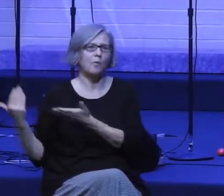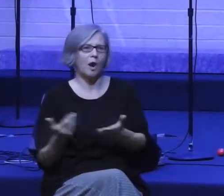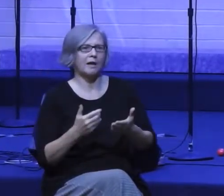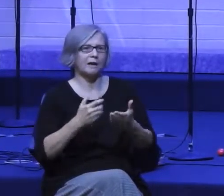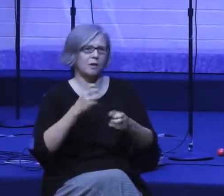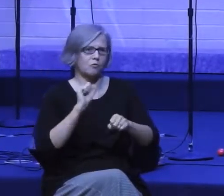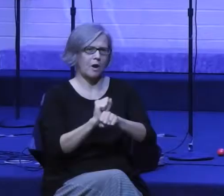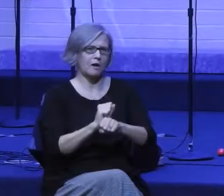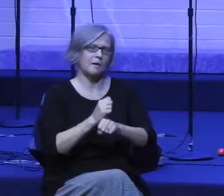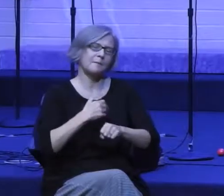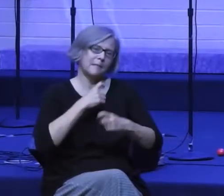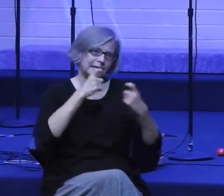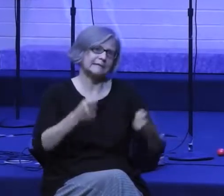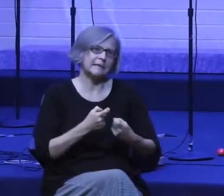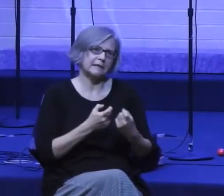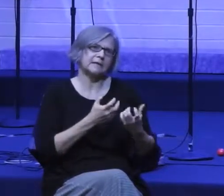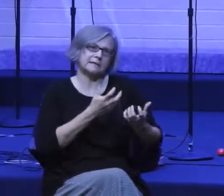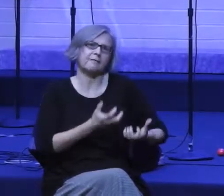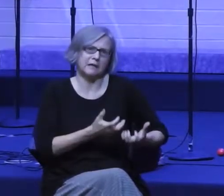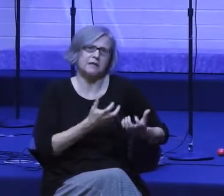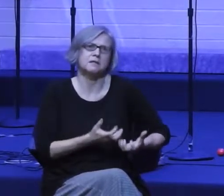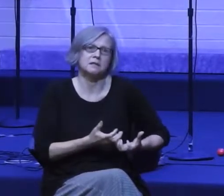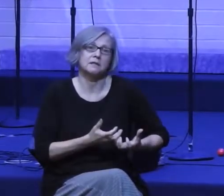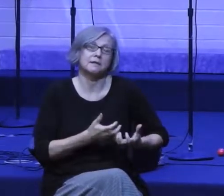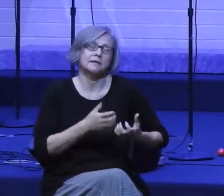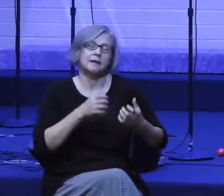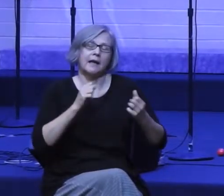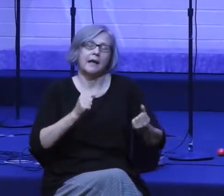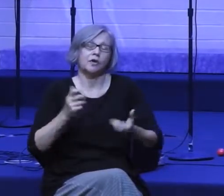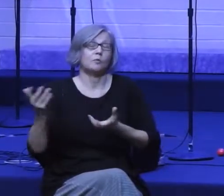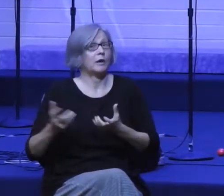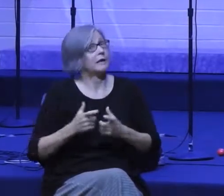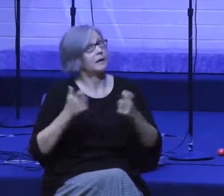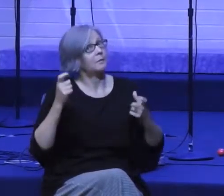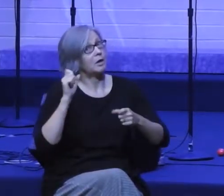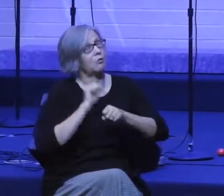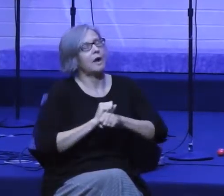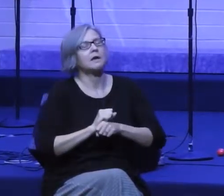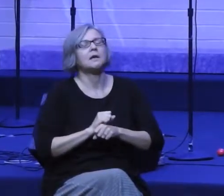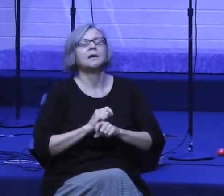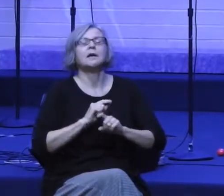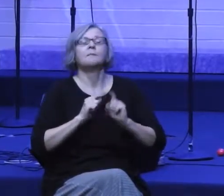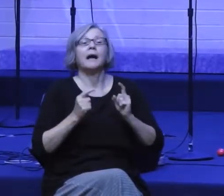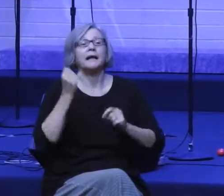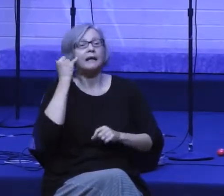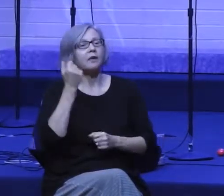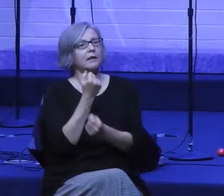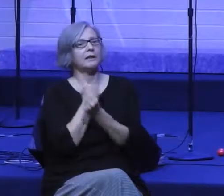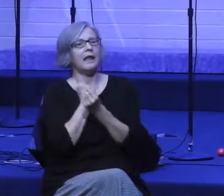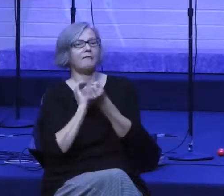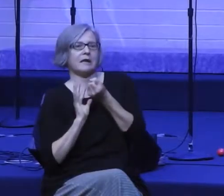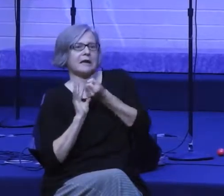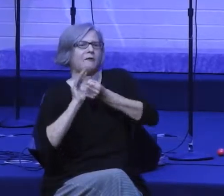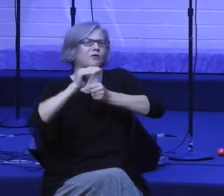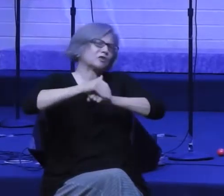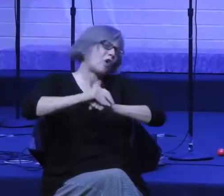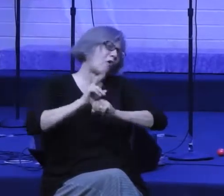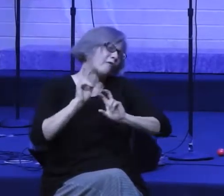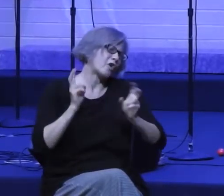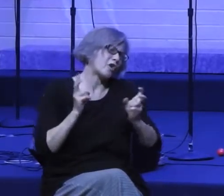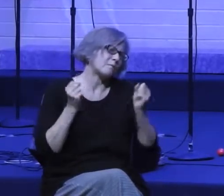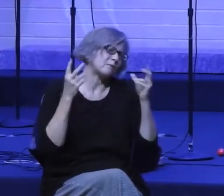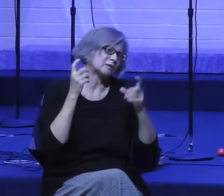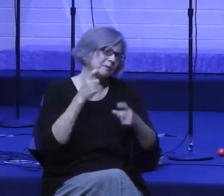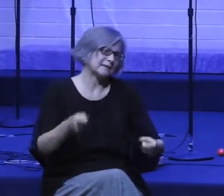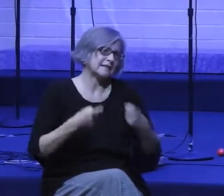multitude of sins. What exactly are we talking about? Now, here's what comes to mind. Sin sometimes in the Bible is called, it's referred to as a burden or a